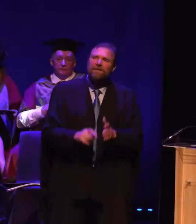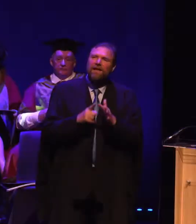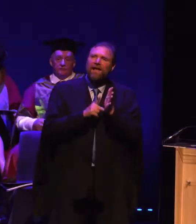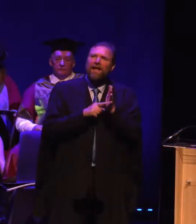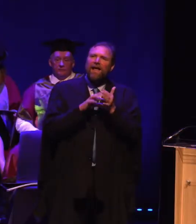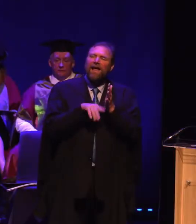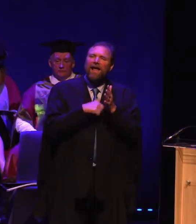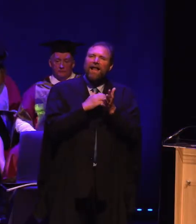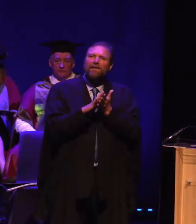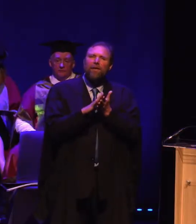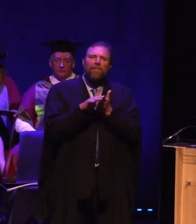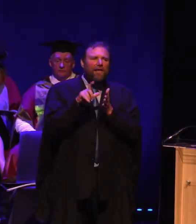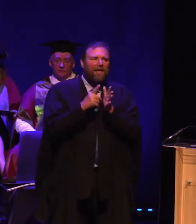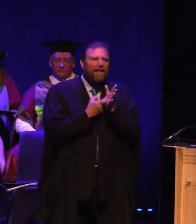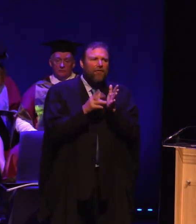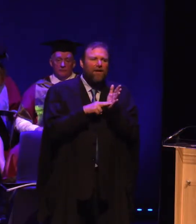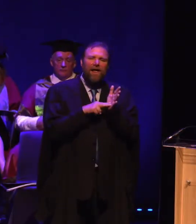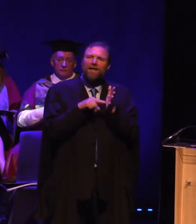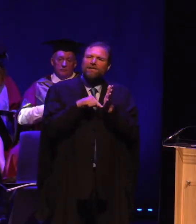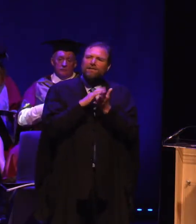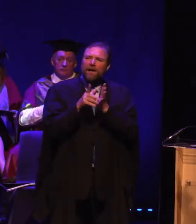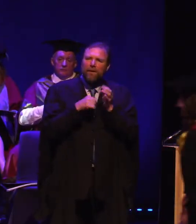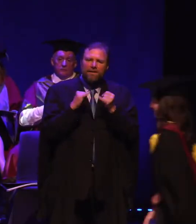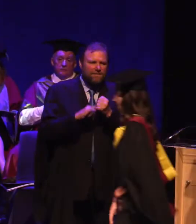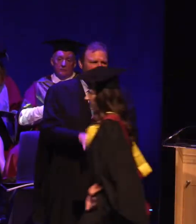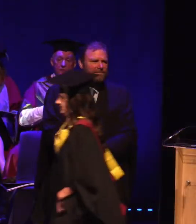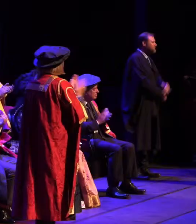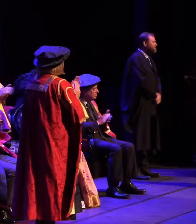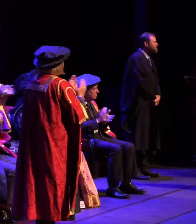Elizabeth Caroline Tucker.